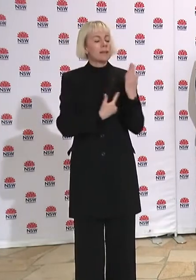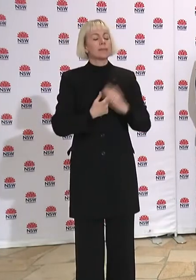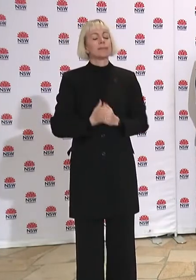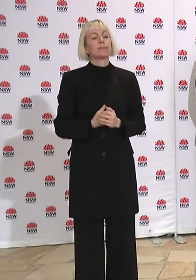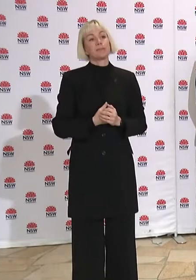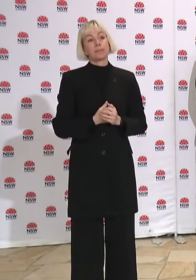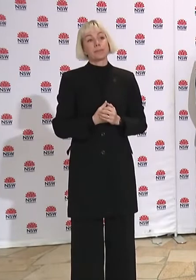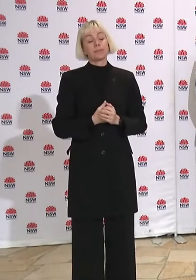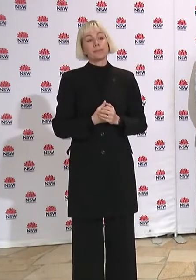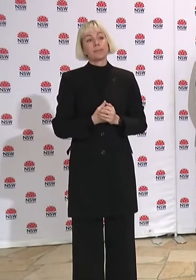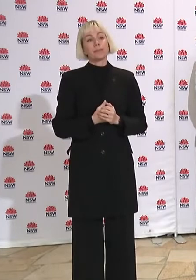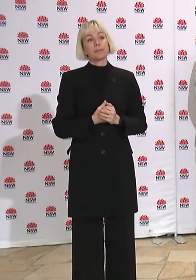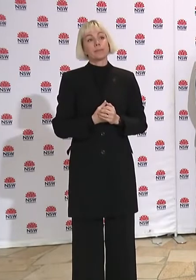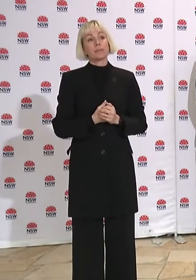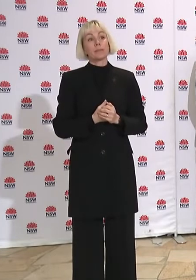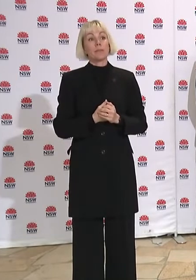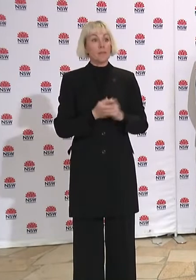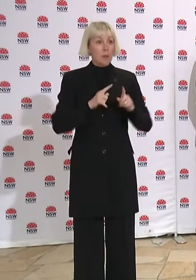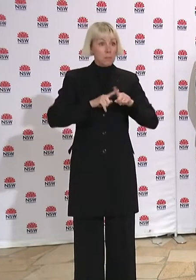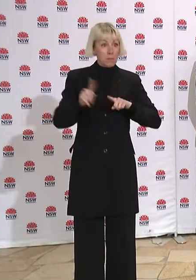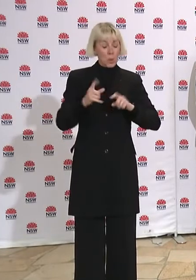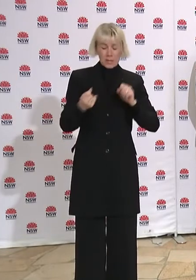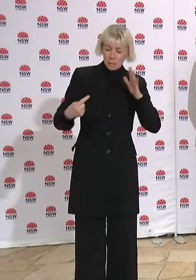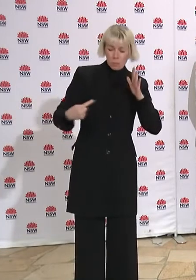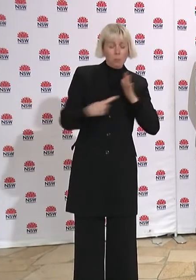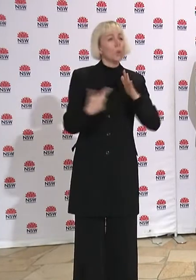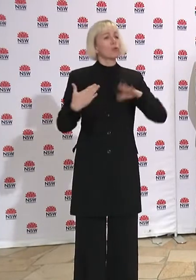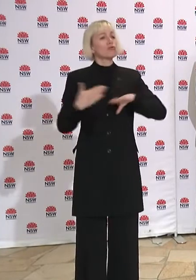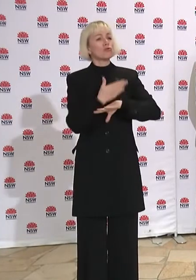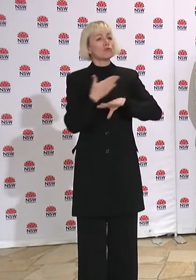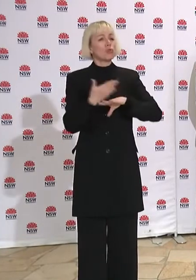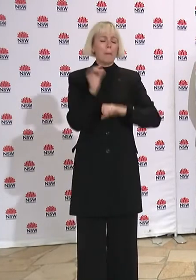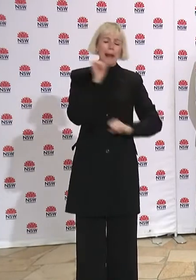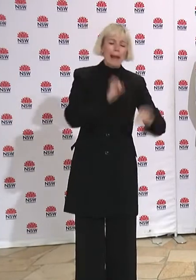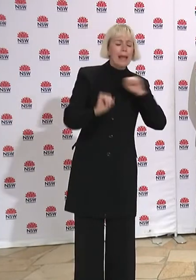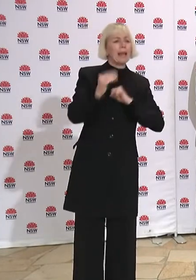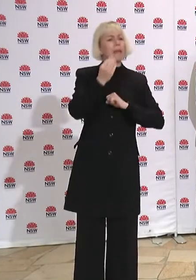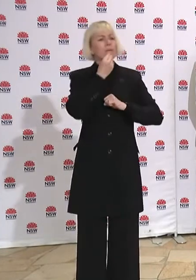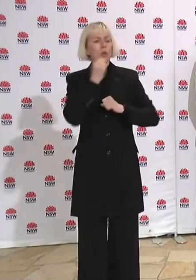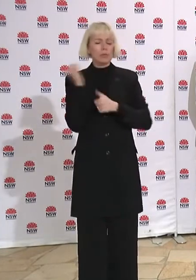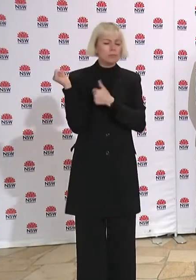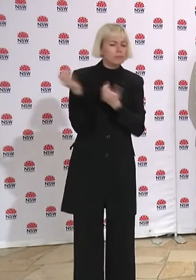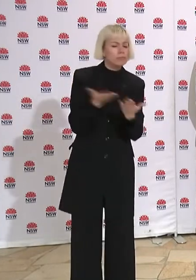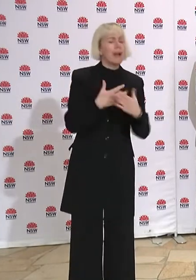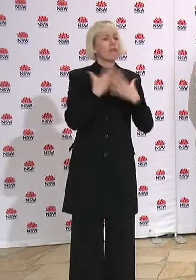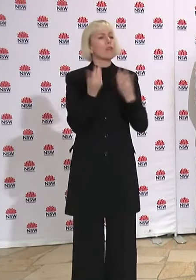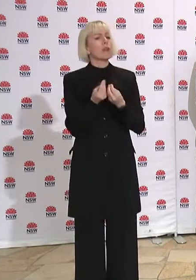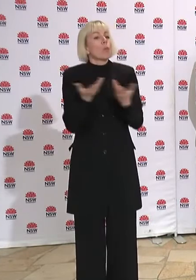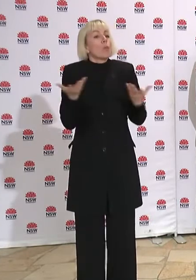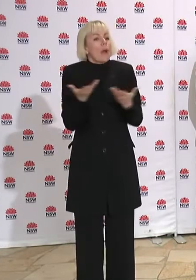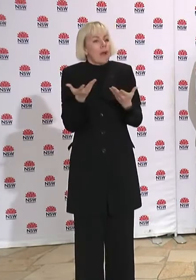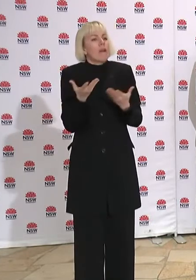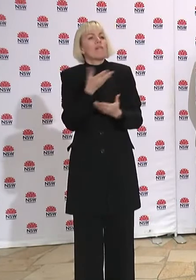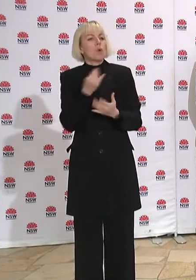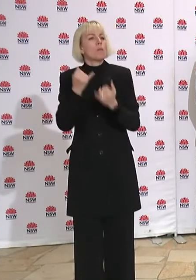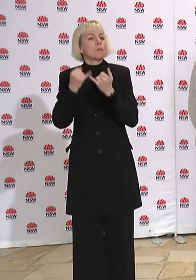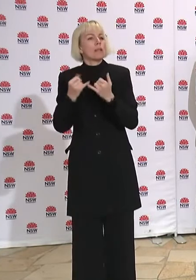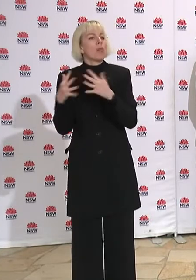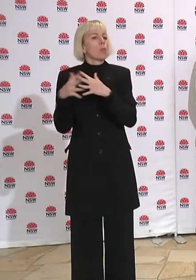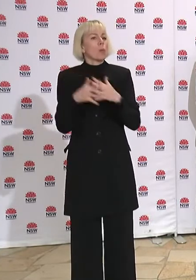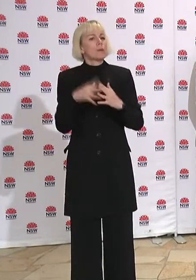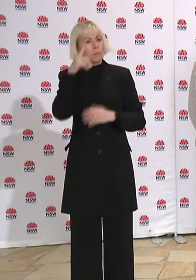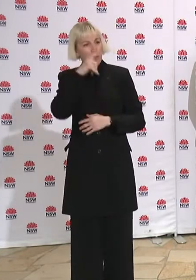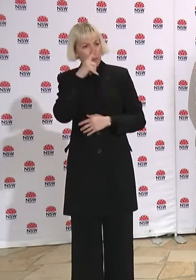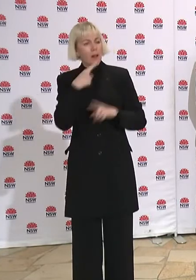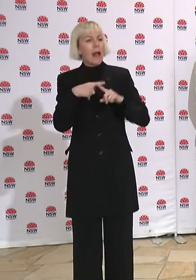healthy, comes from the southwest and western Sydney suburbs. And we have to acknowledge that and thank all the citizens there. But we also have to acknowledge